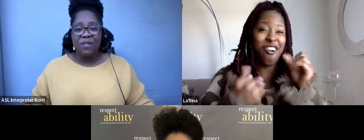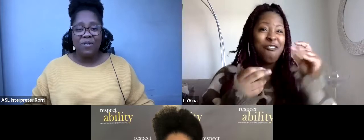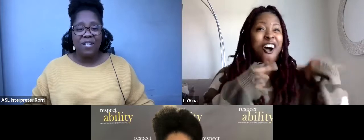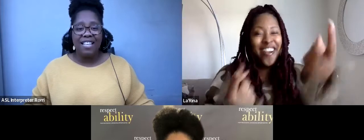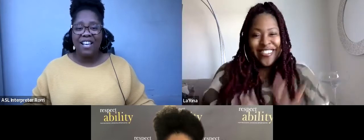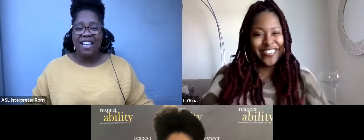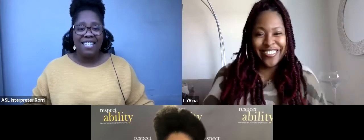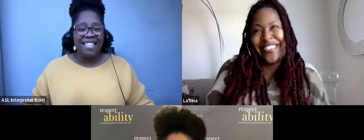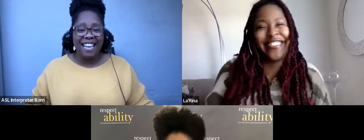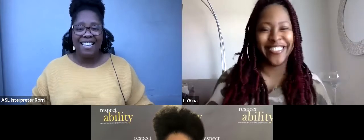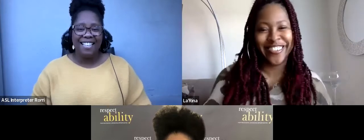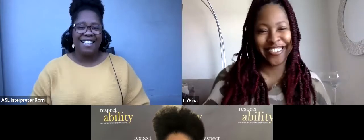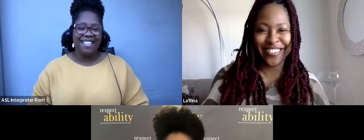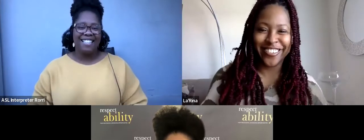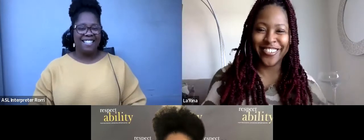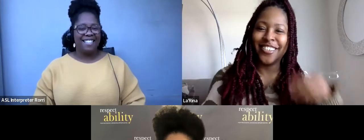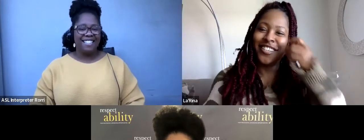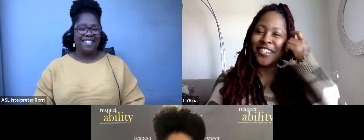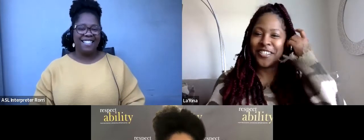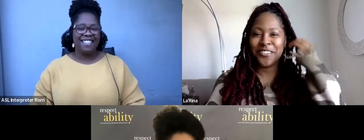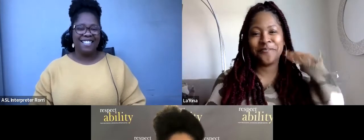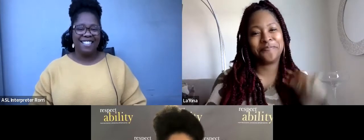you can do. And that's all I can say.